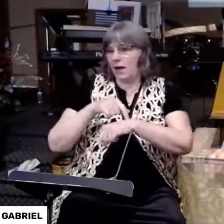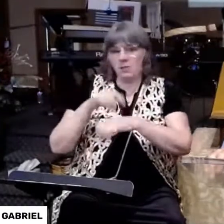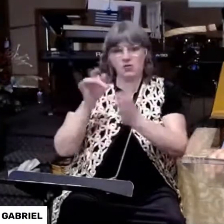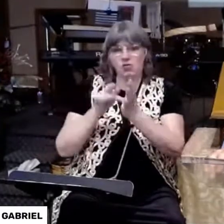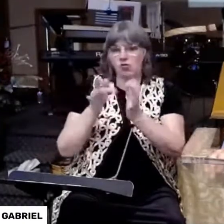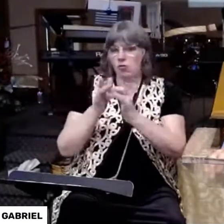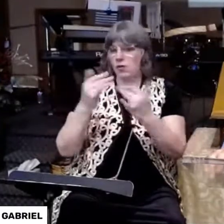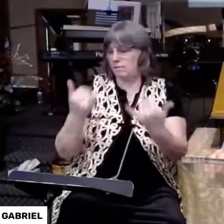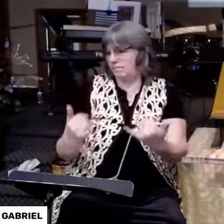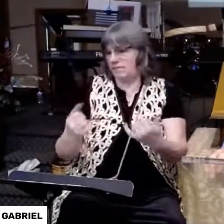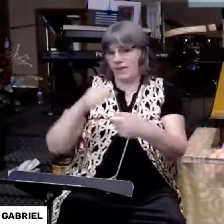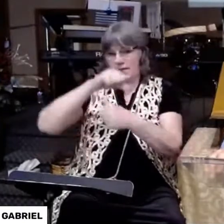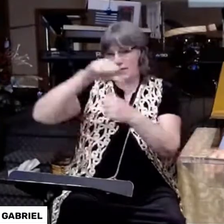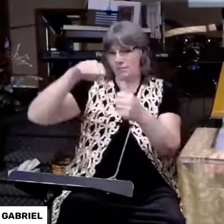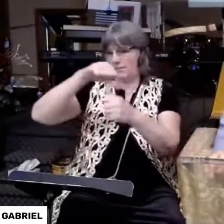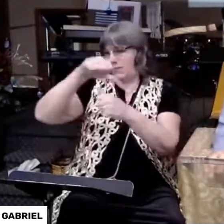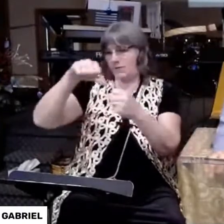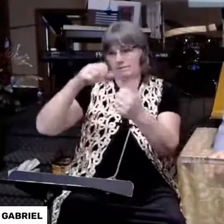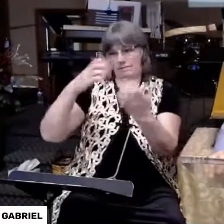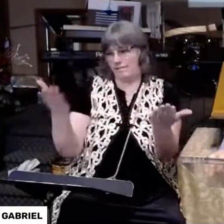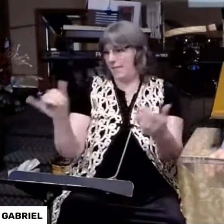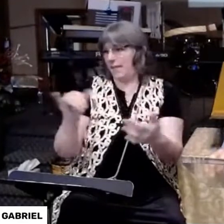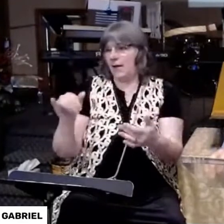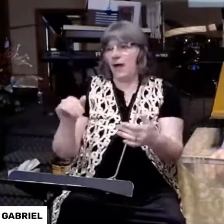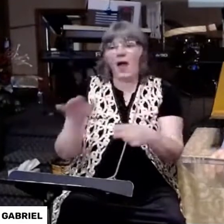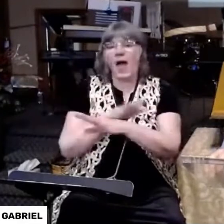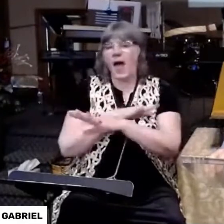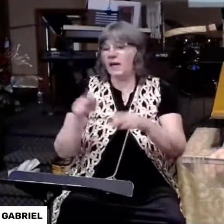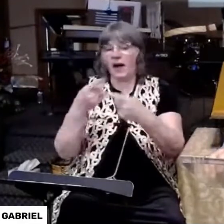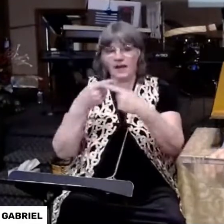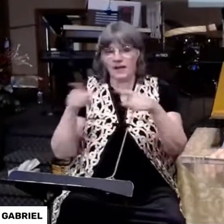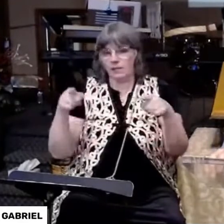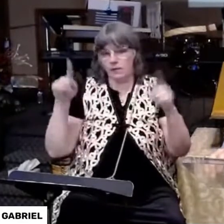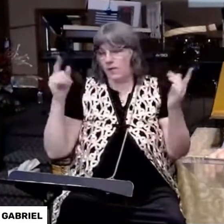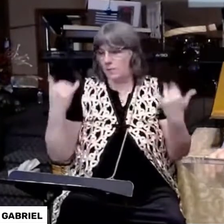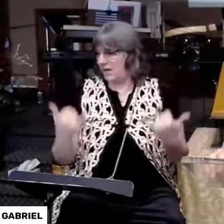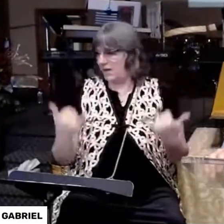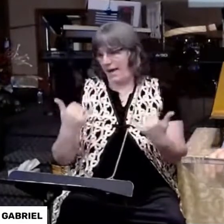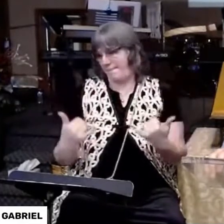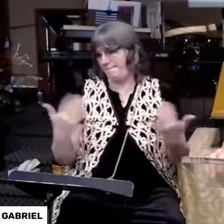and not even so different as the ones we have today.